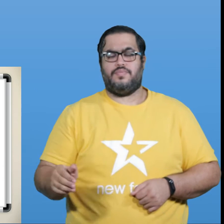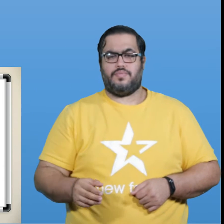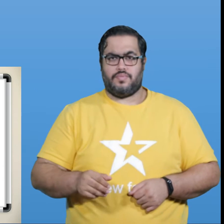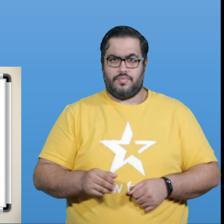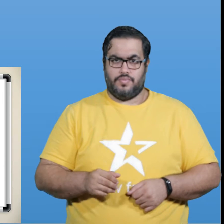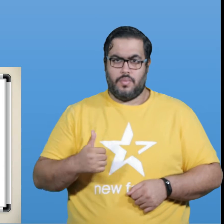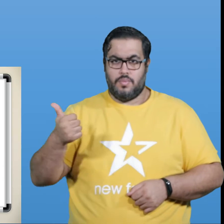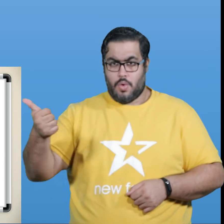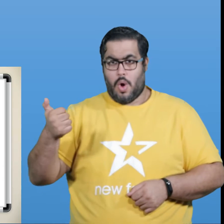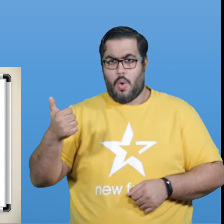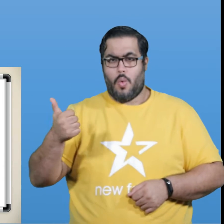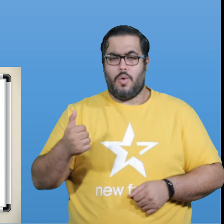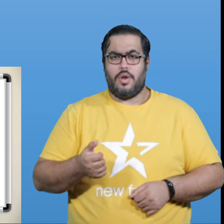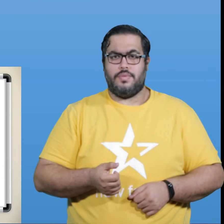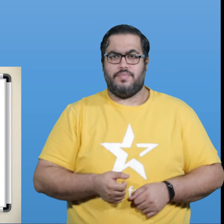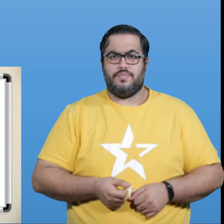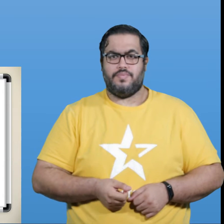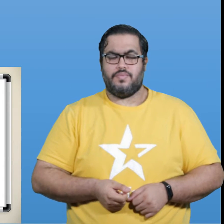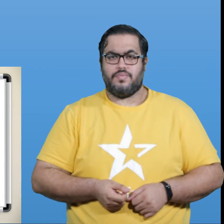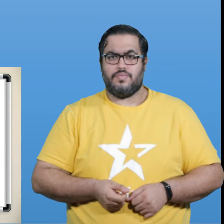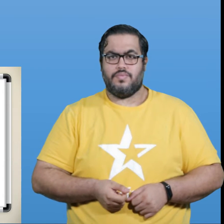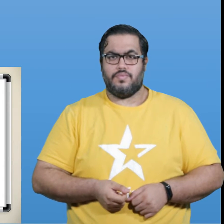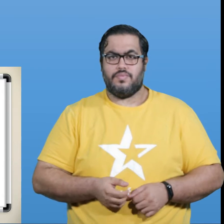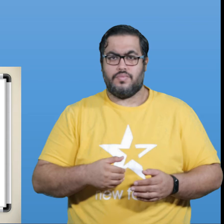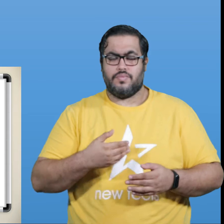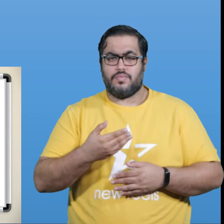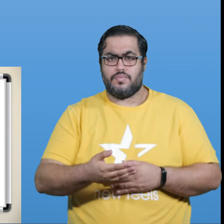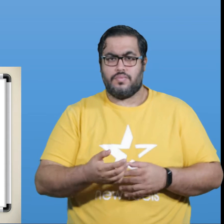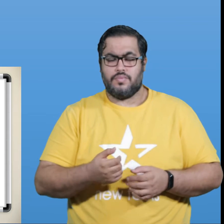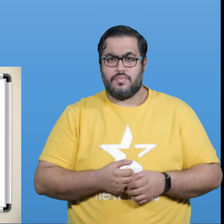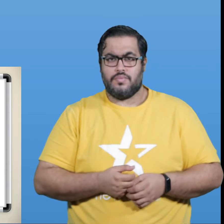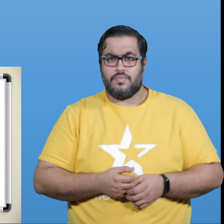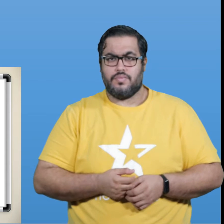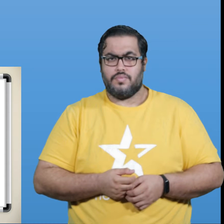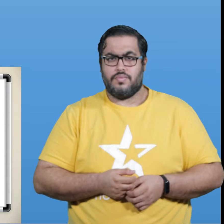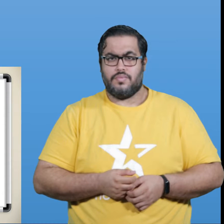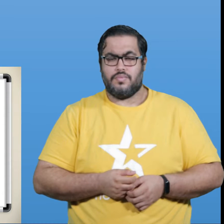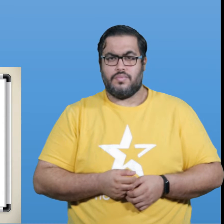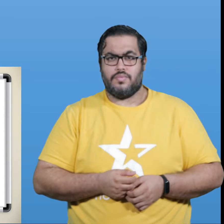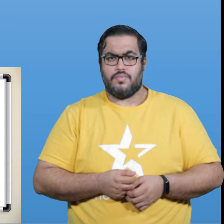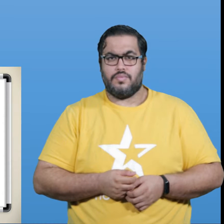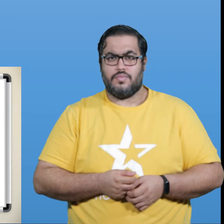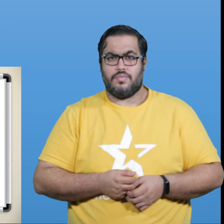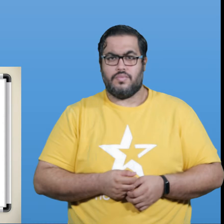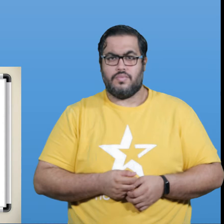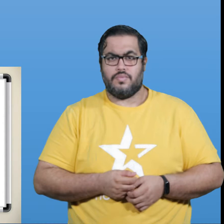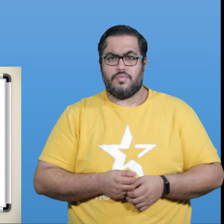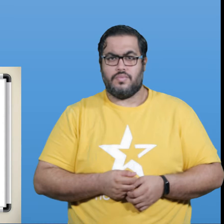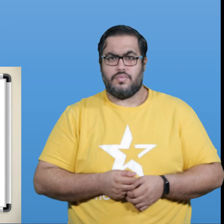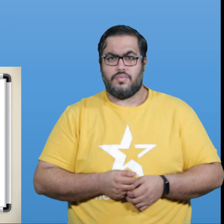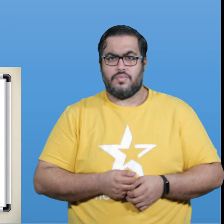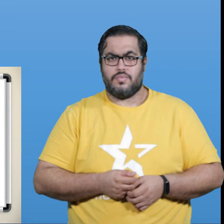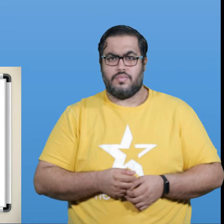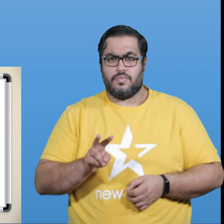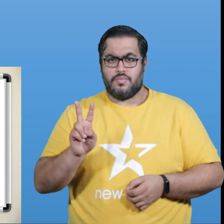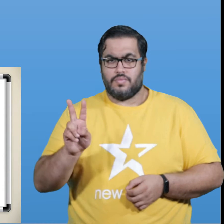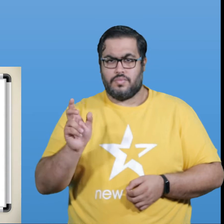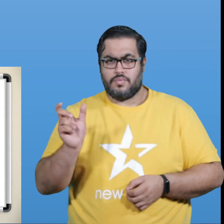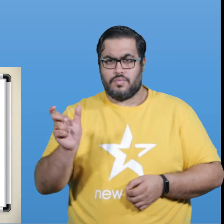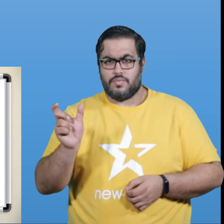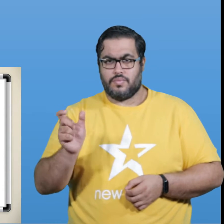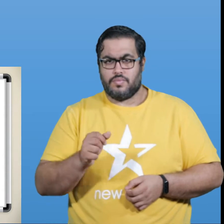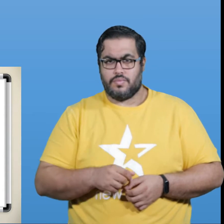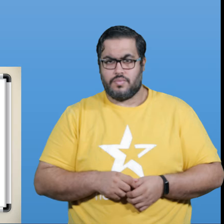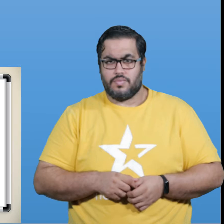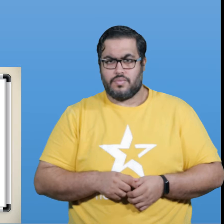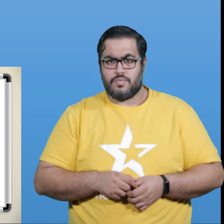who originally came up with the idea. Okay? Next, we have two more words. Can you